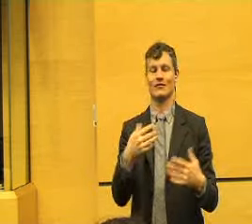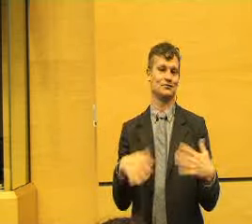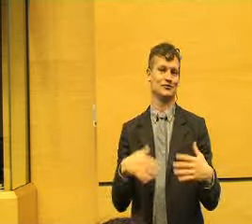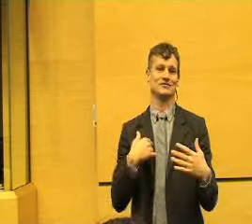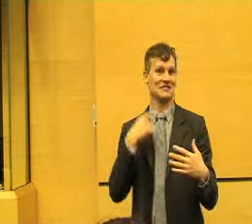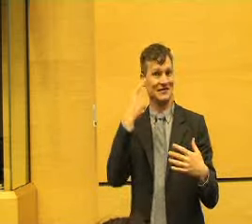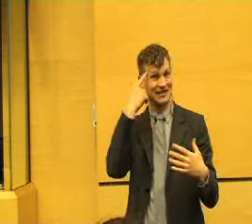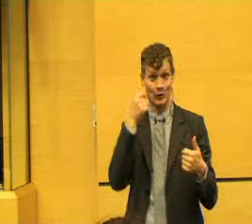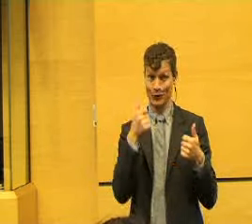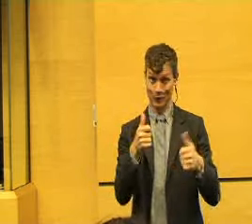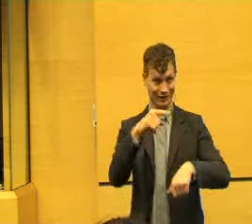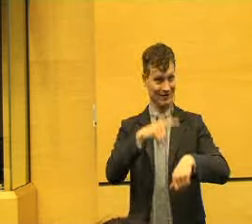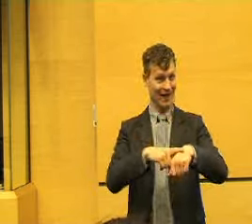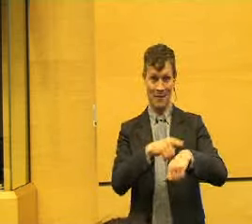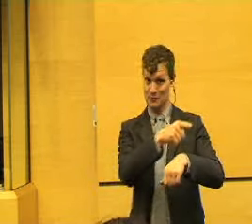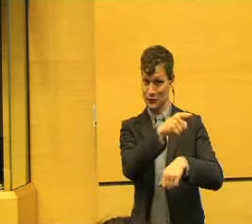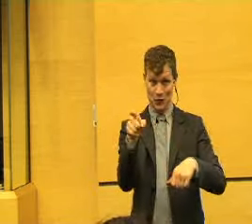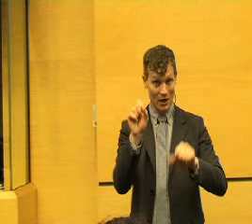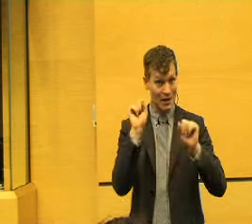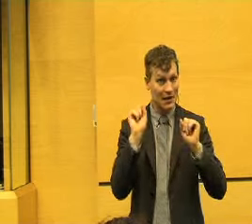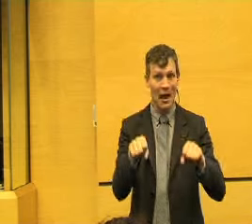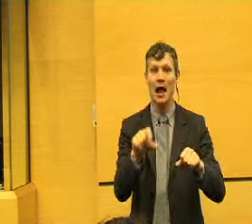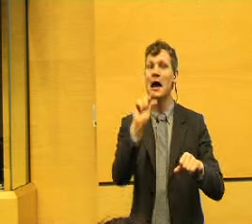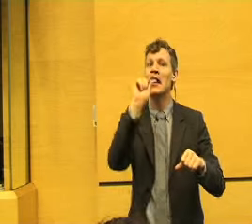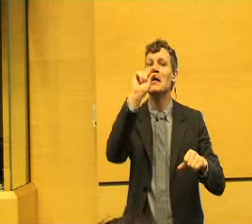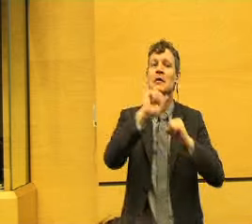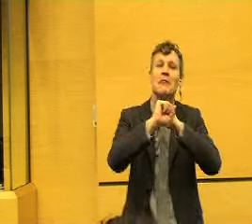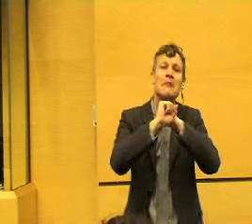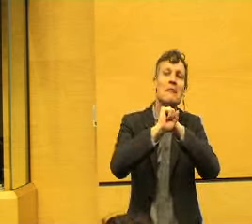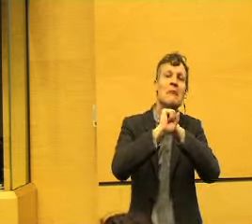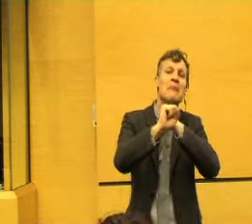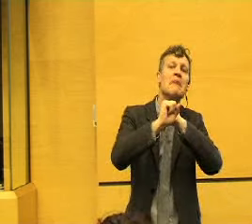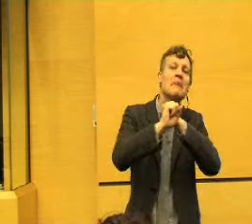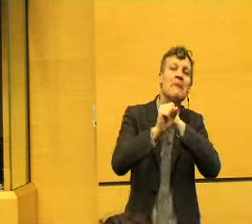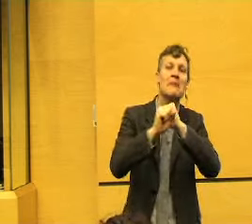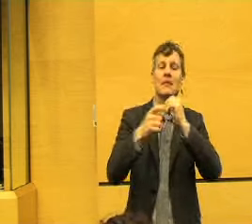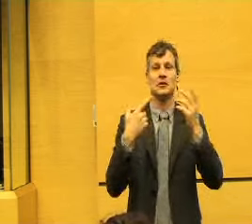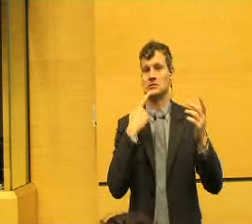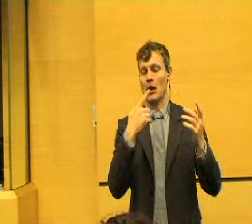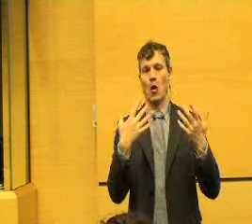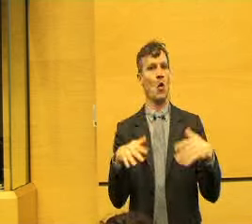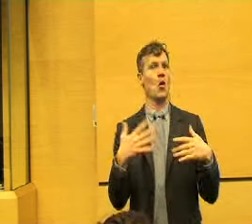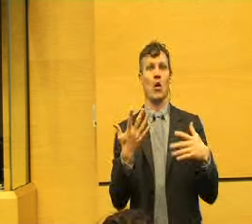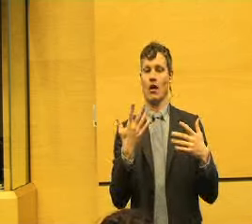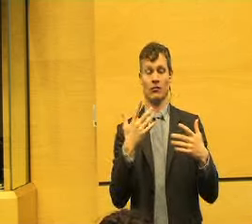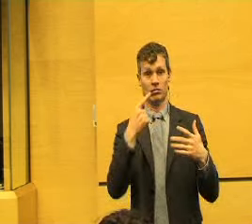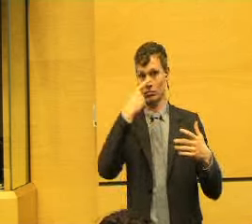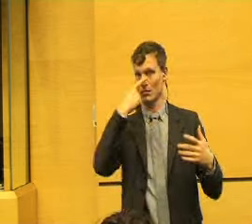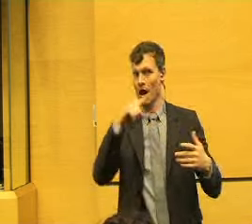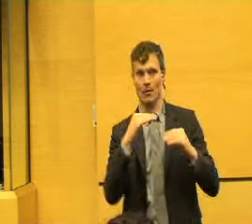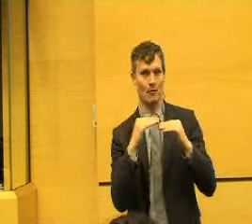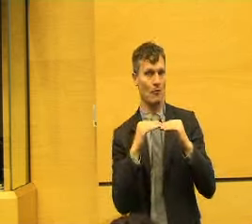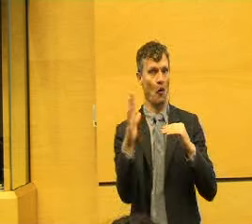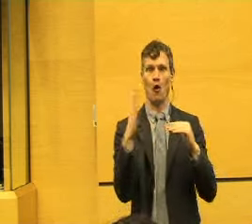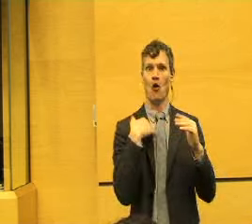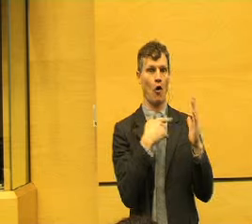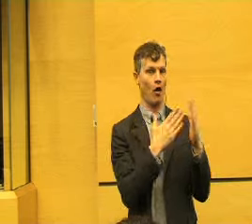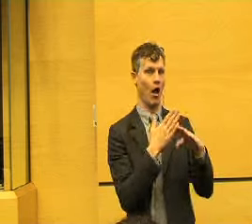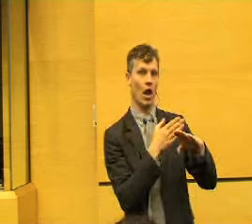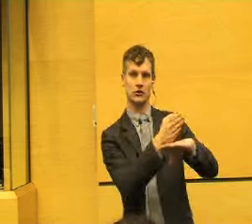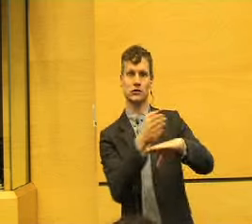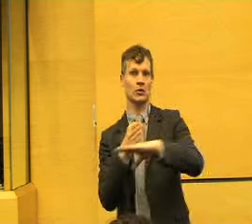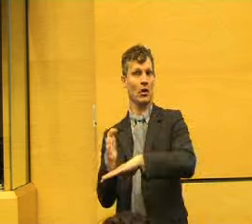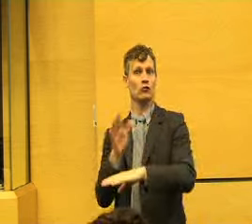opportunity for you to use this and to share with us more information about accessibility of cultural sites